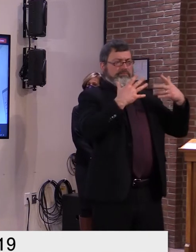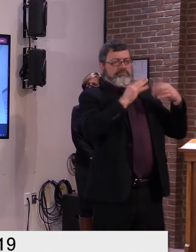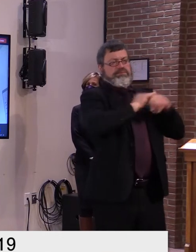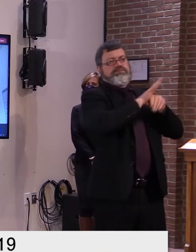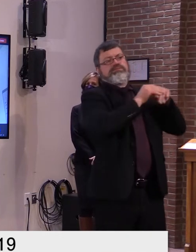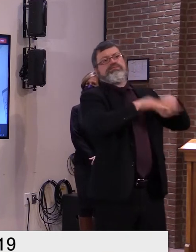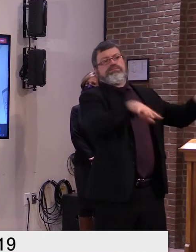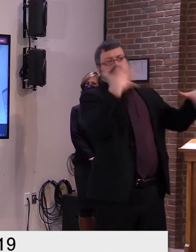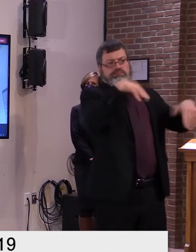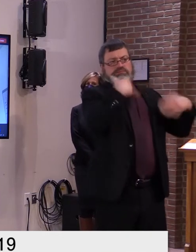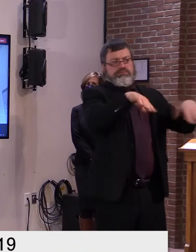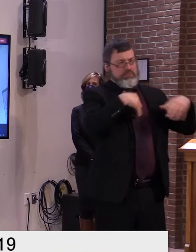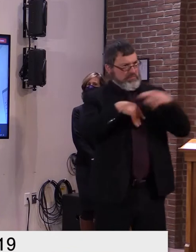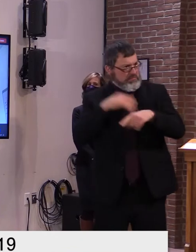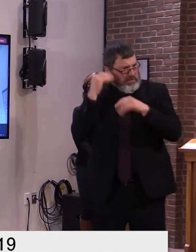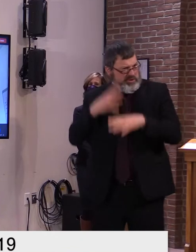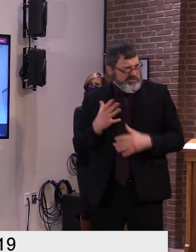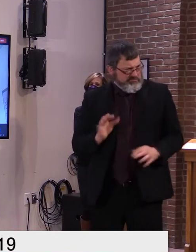virus in our communities.